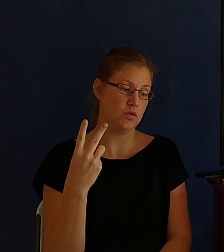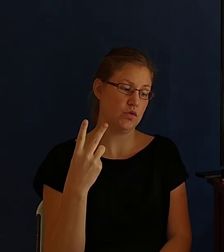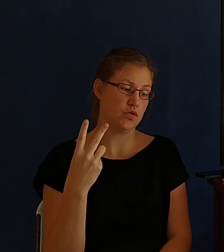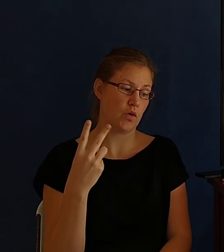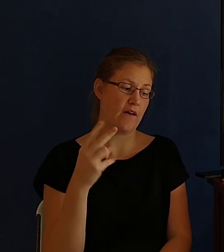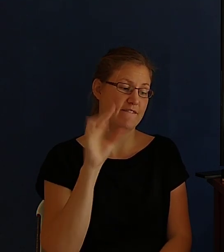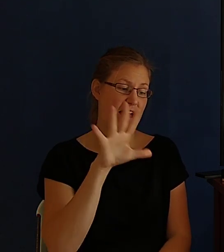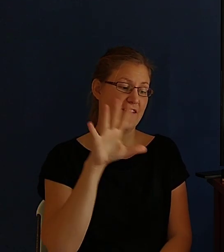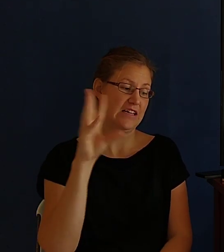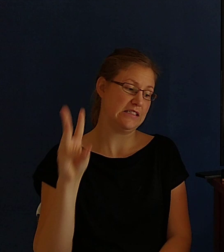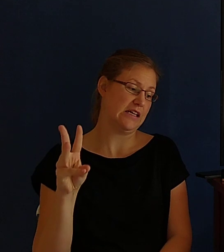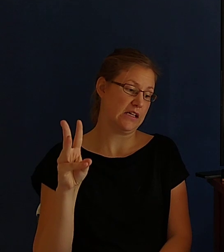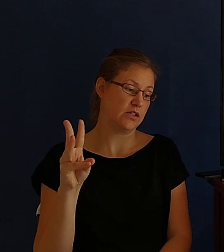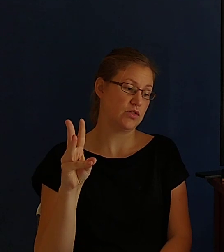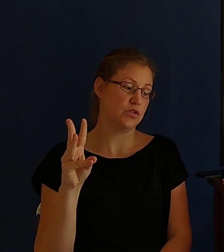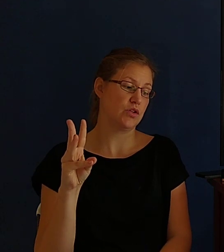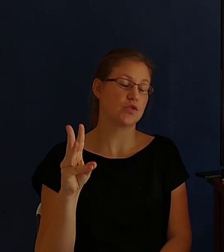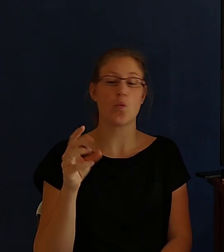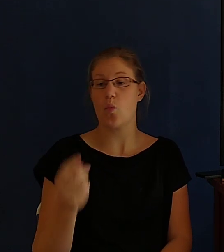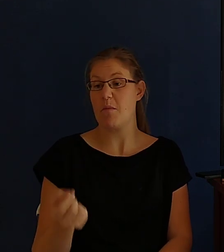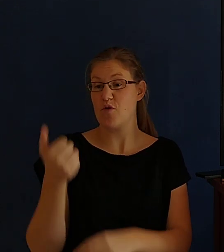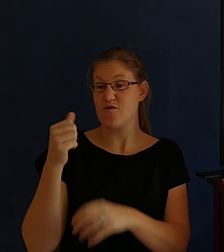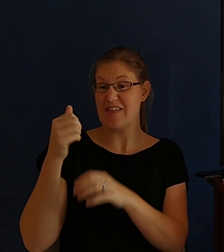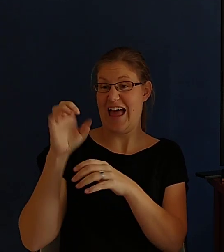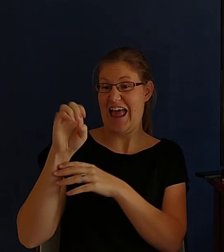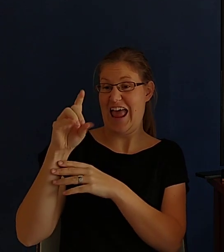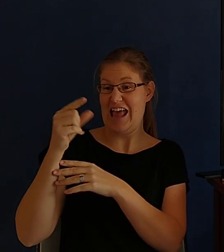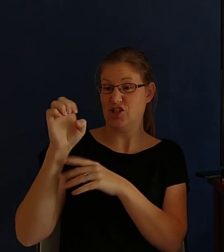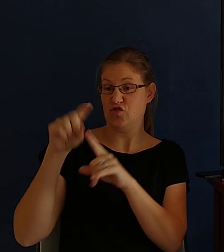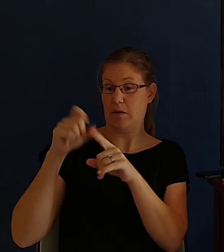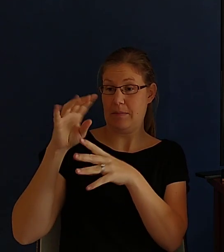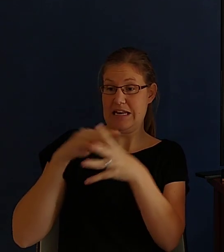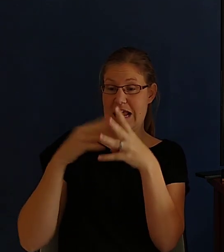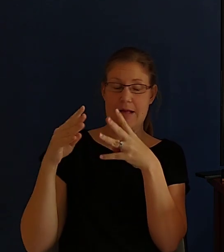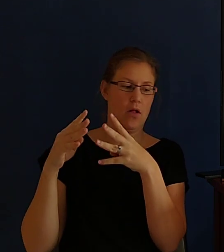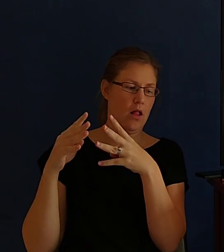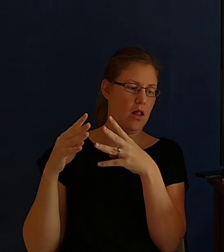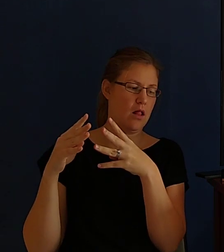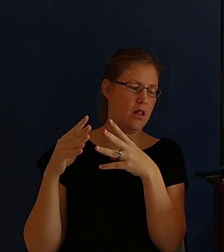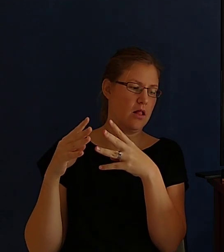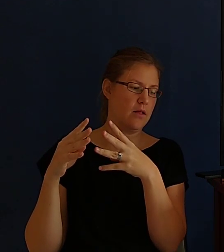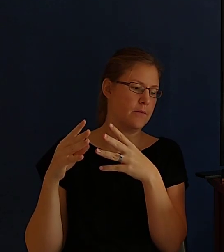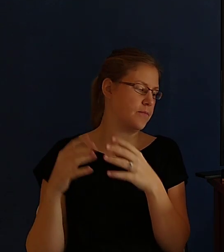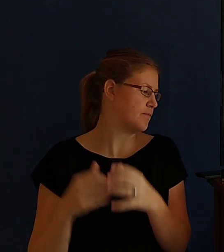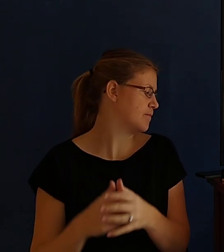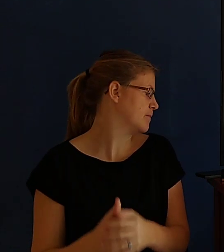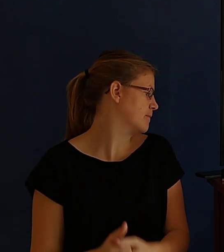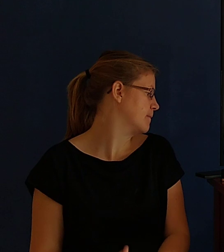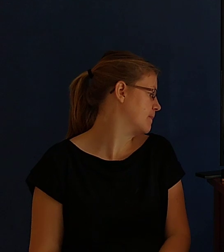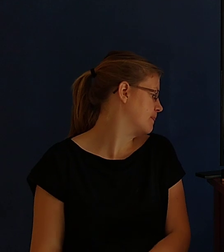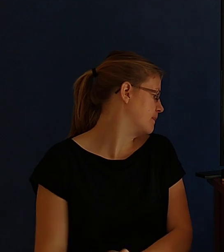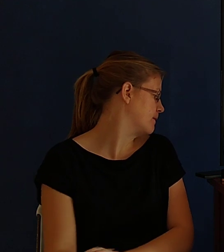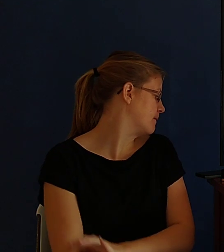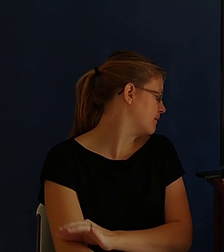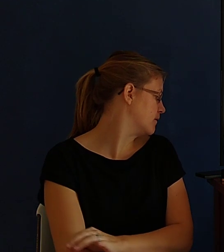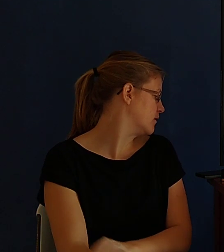edge from the table. So here we have, let's have the same construction here.